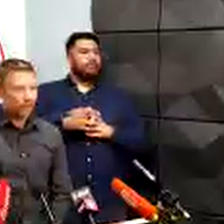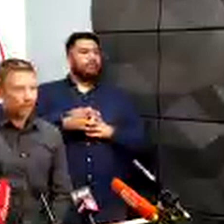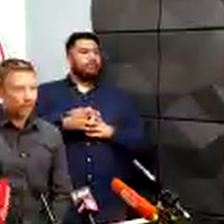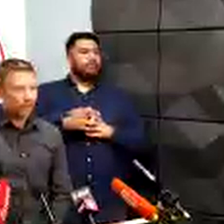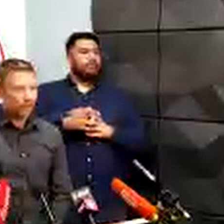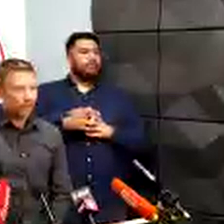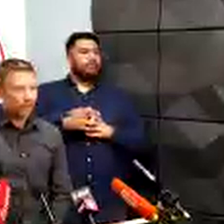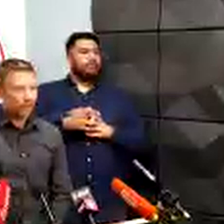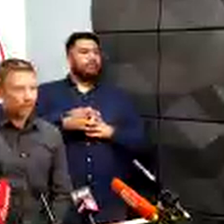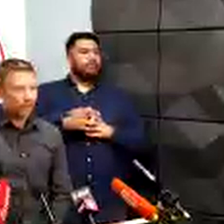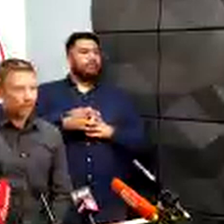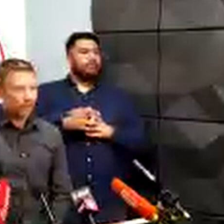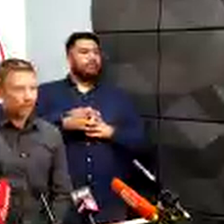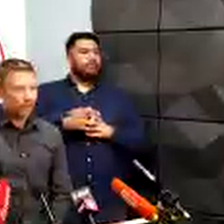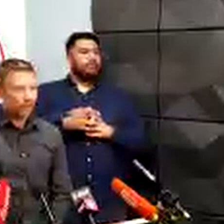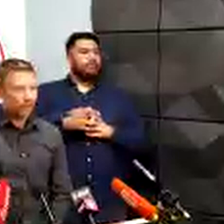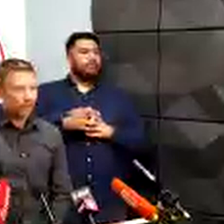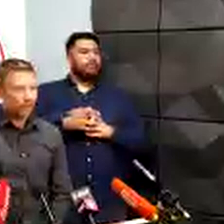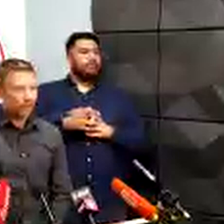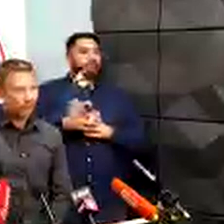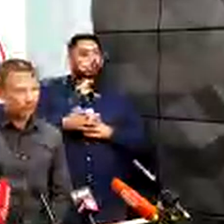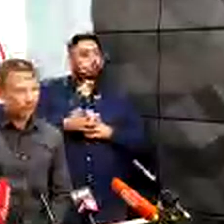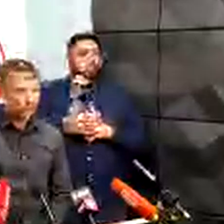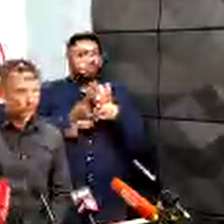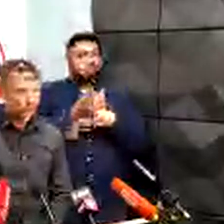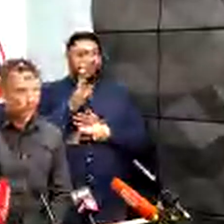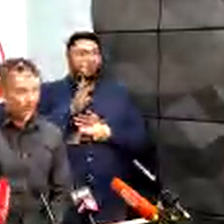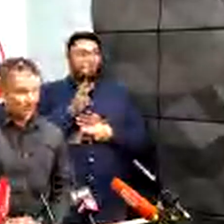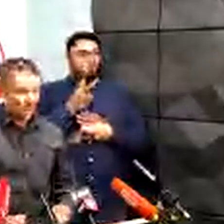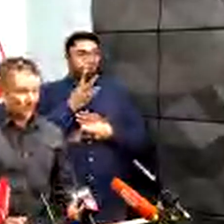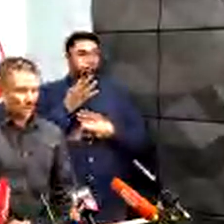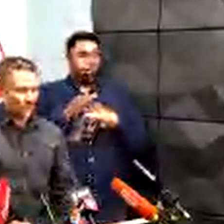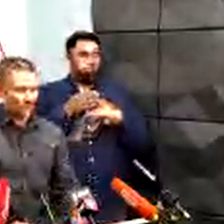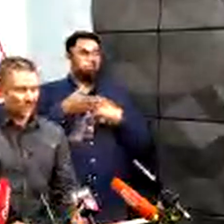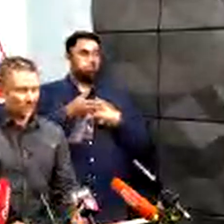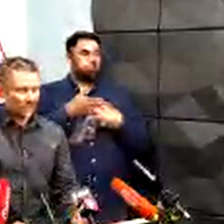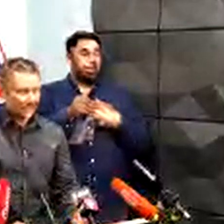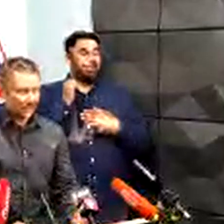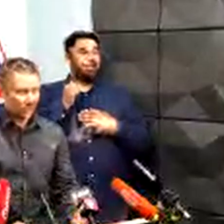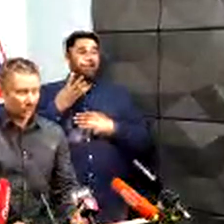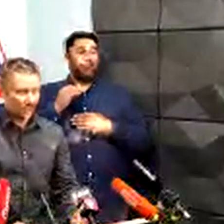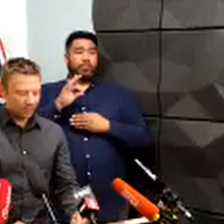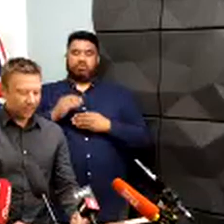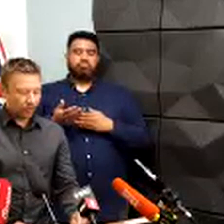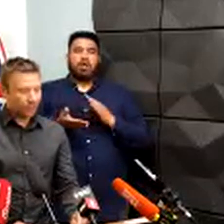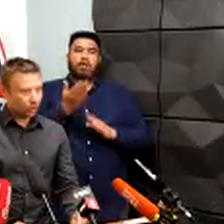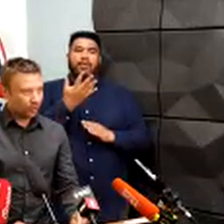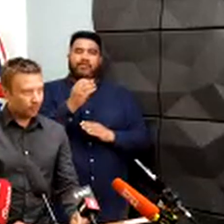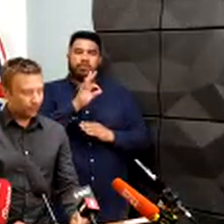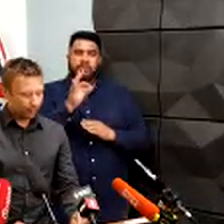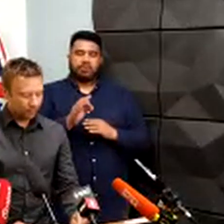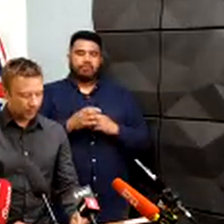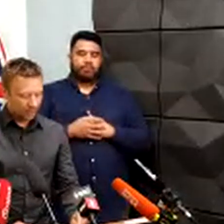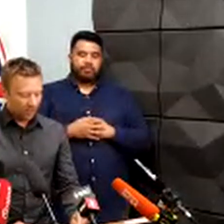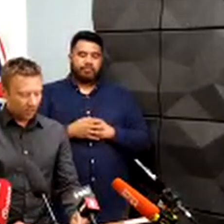hours, up from 40 to 60% yesterday. There is an ongoing, consistent trend in increasing